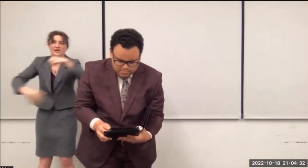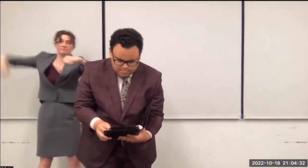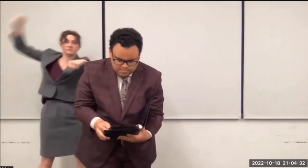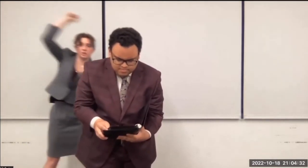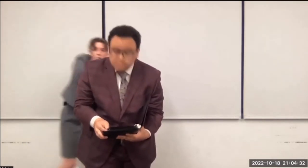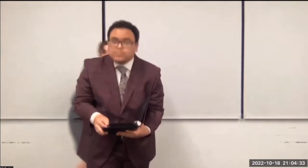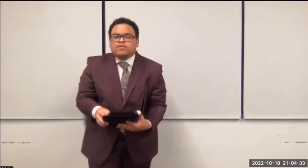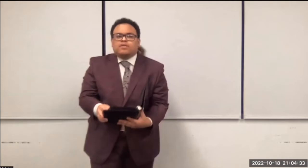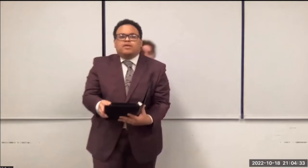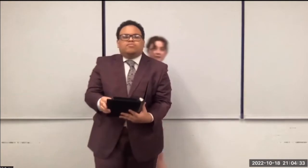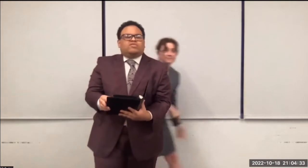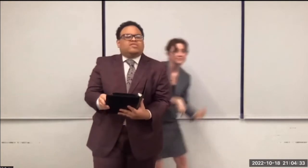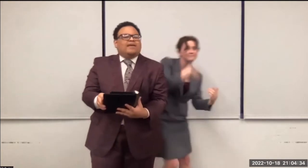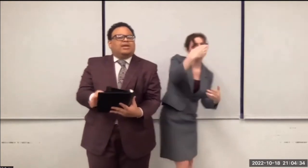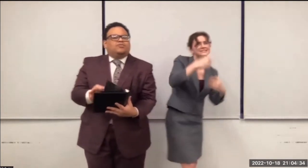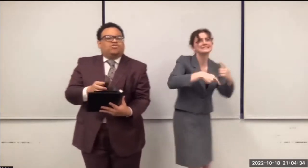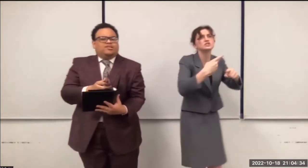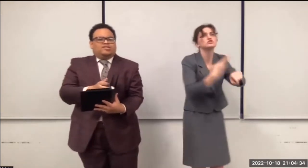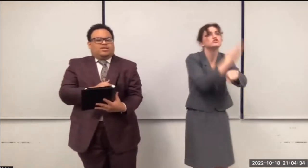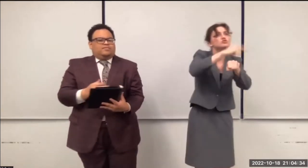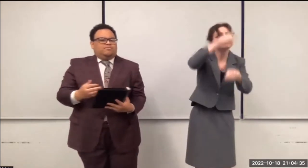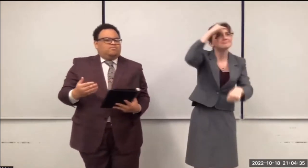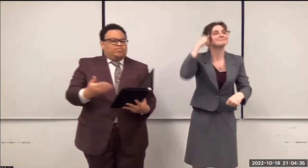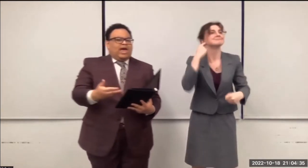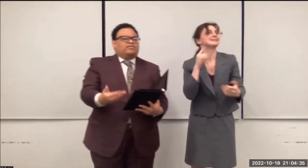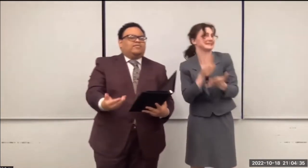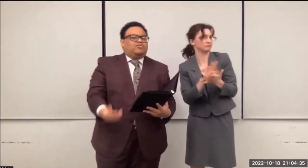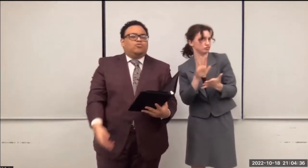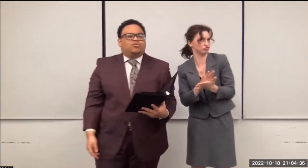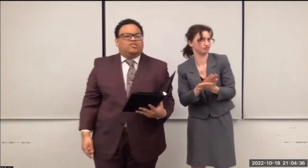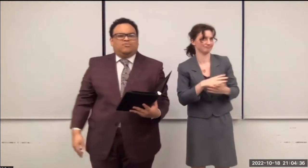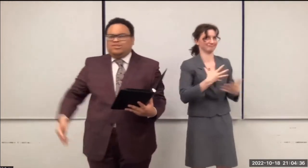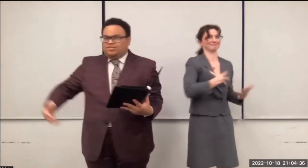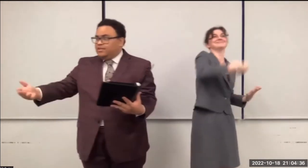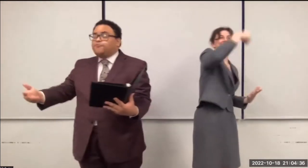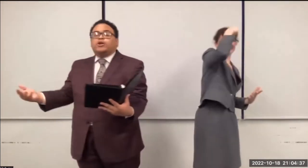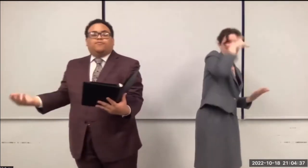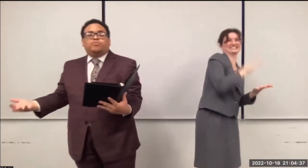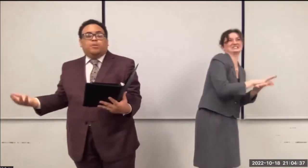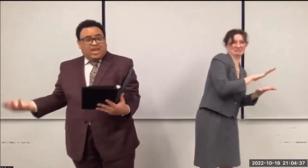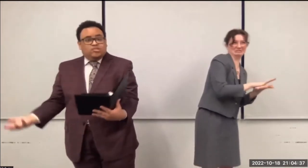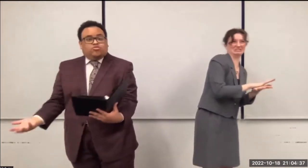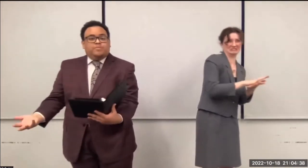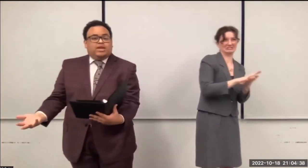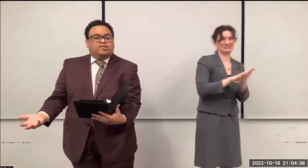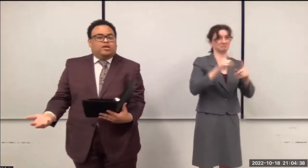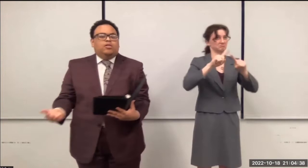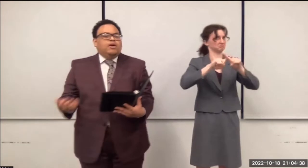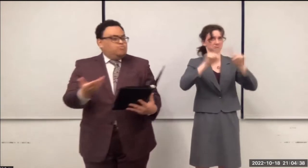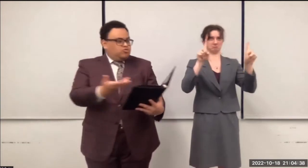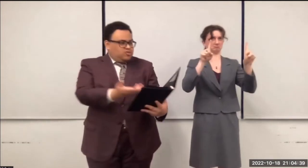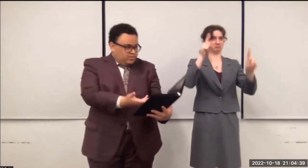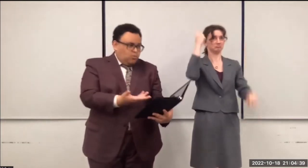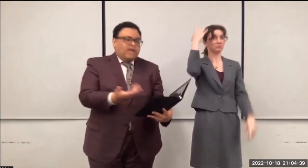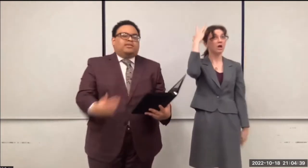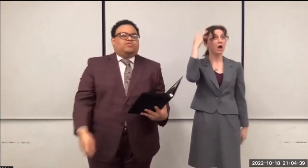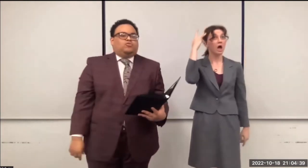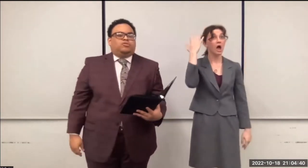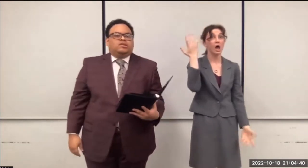to work. Sign languages in Black deaf schools was different from the mainstream ASL used in white deaf schools.